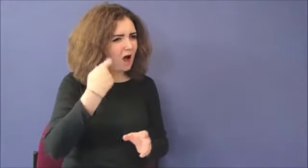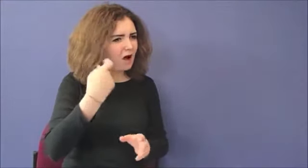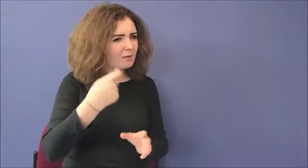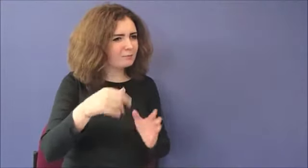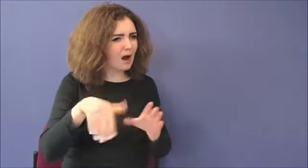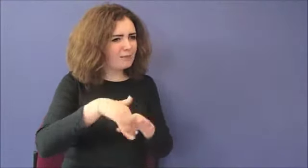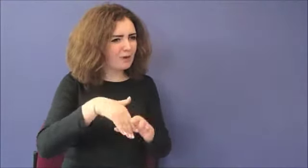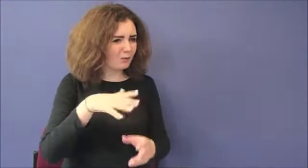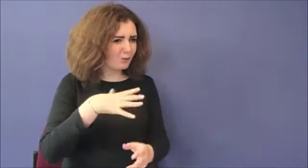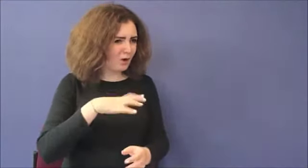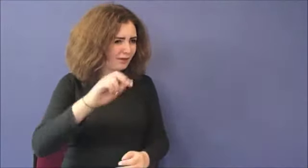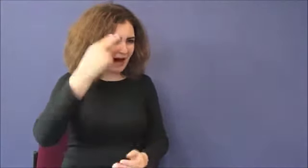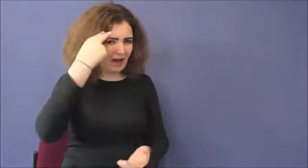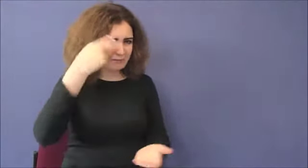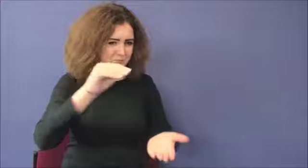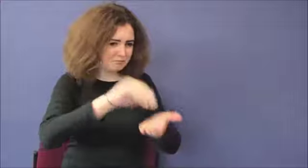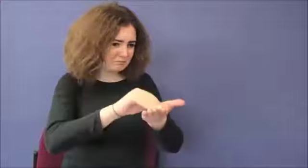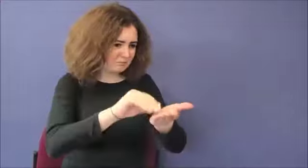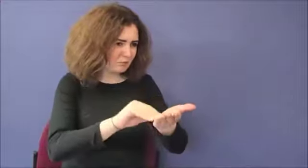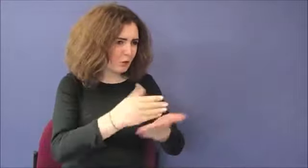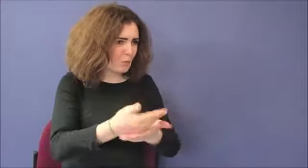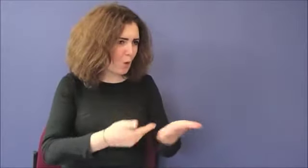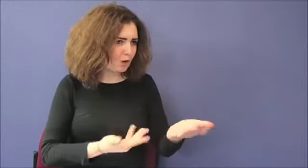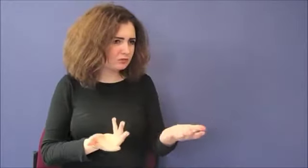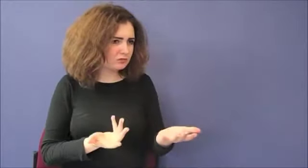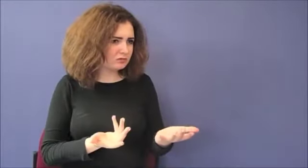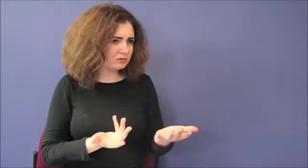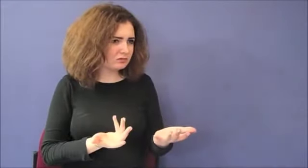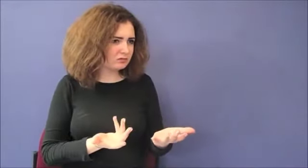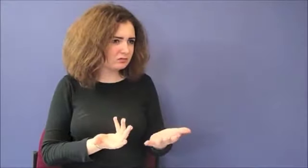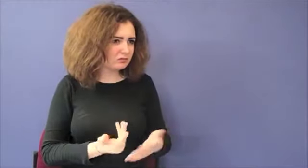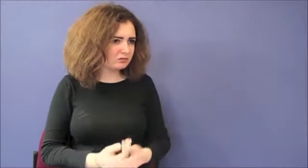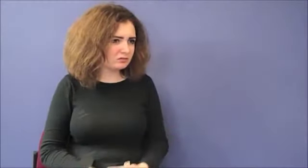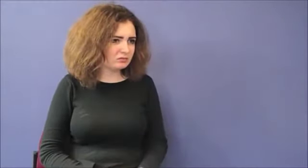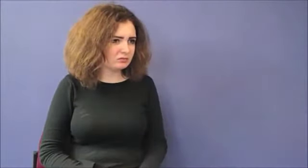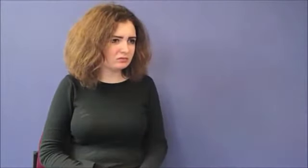I don't think the young participants would like to be mentioned in the report.